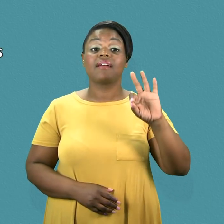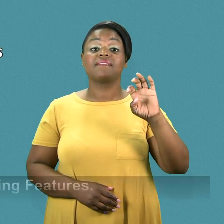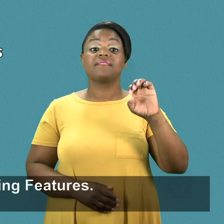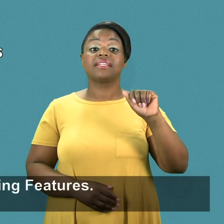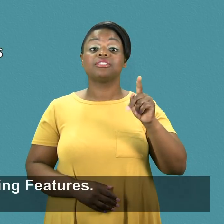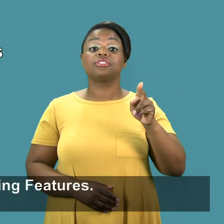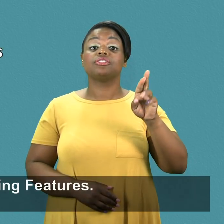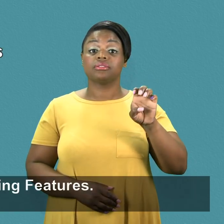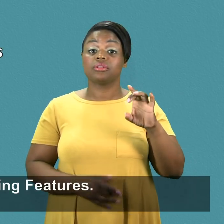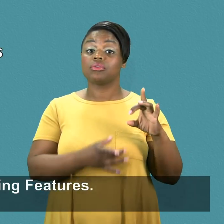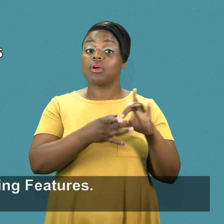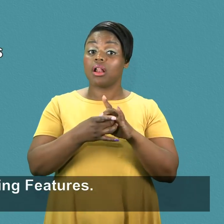Calling features.